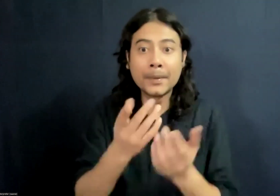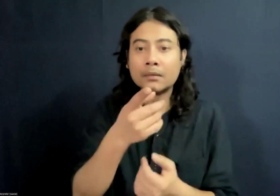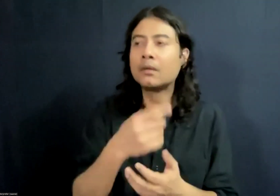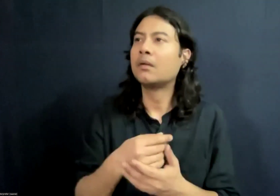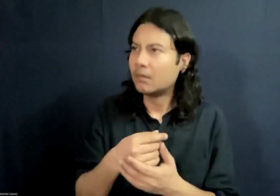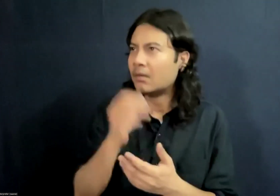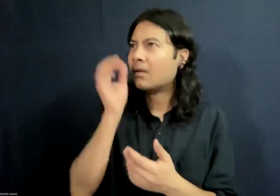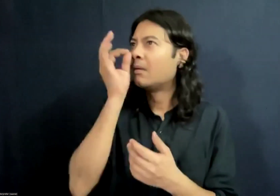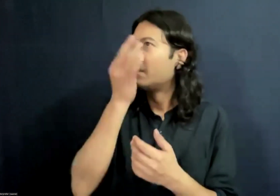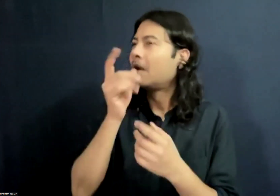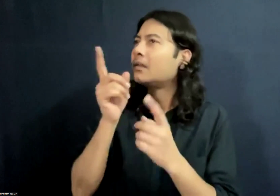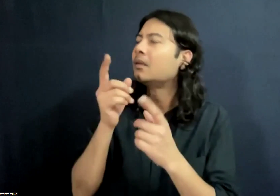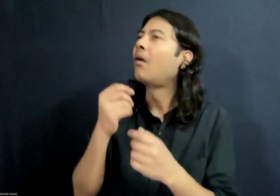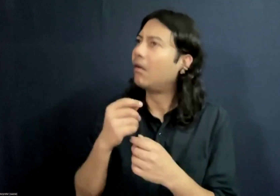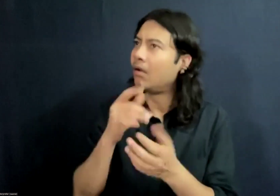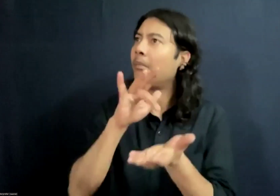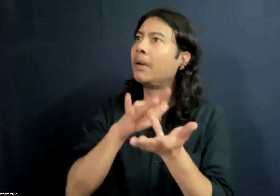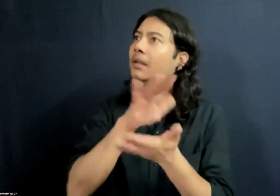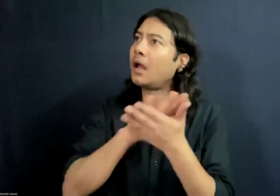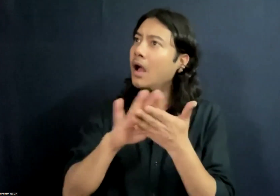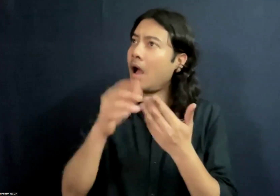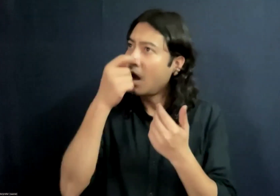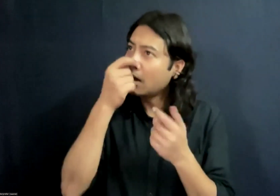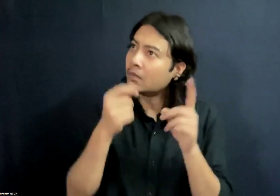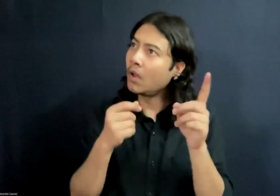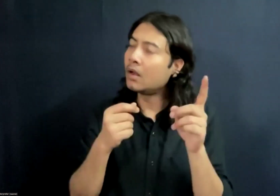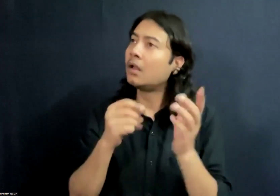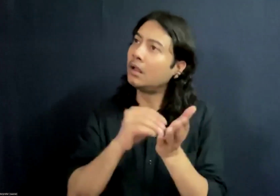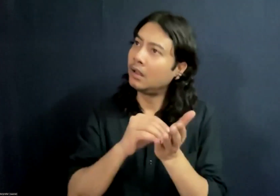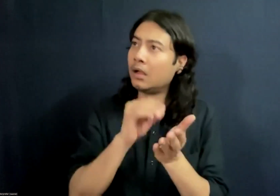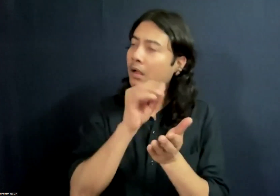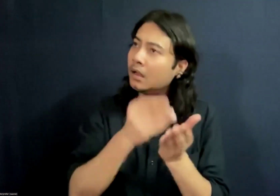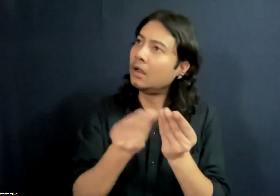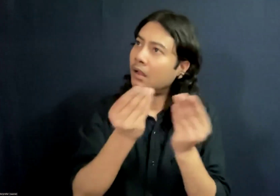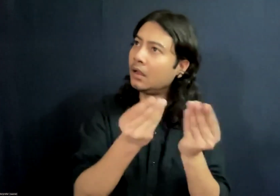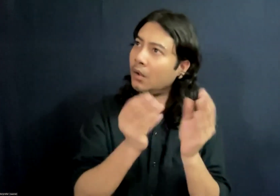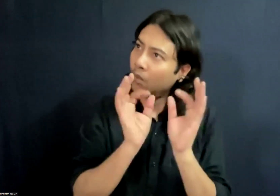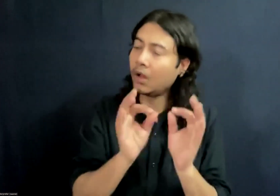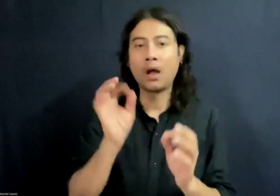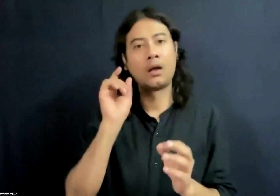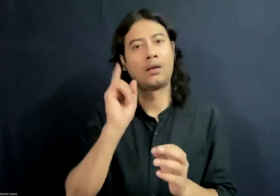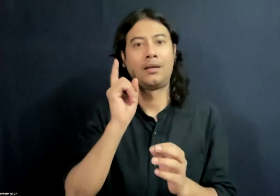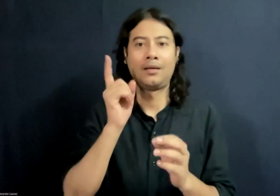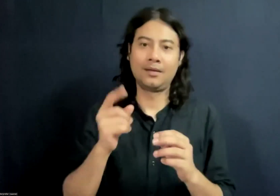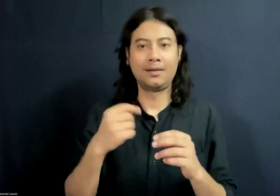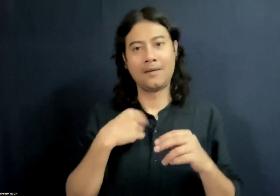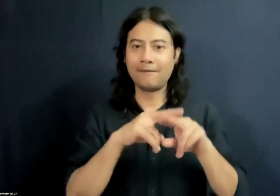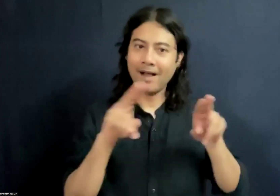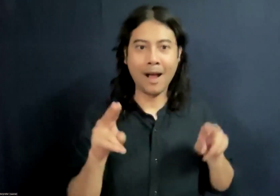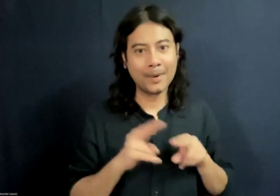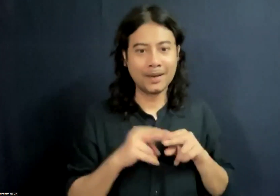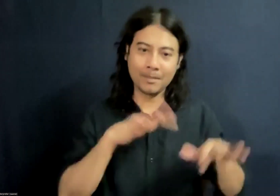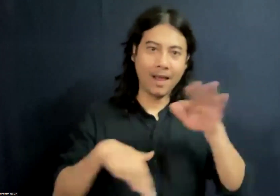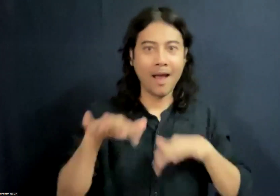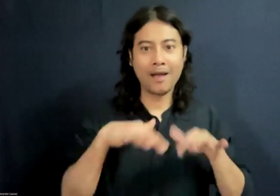give charity there. Okay, so you go with your family, you go to, say, for example, you go to Haridwar, and you see a lot